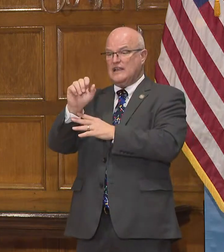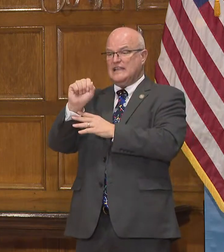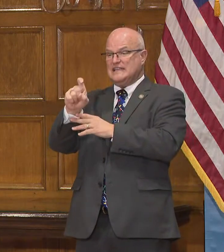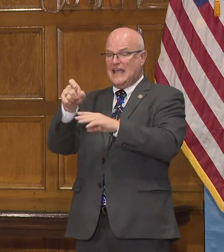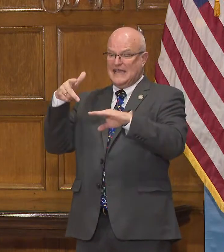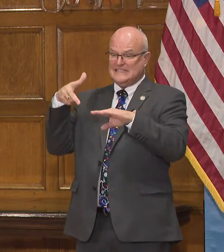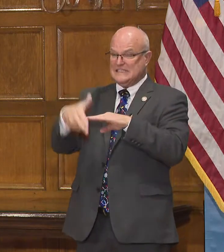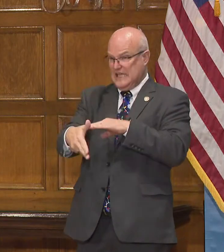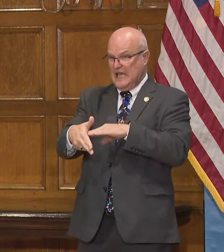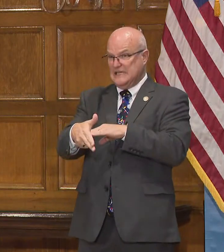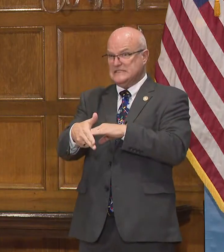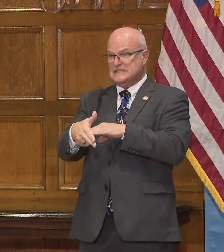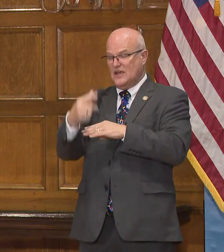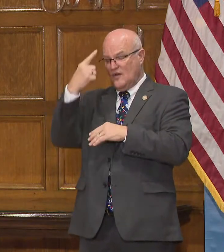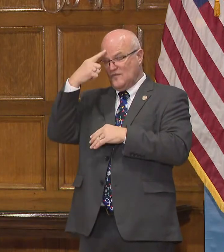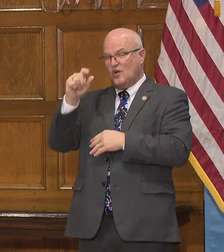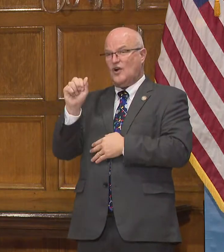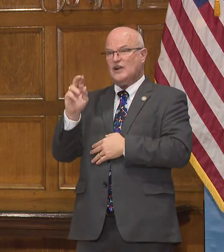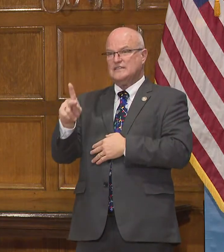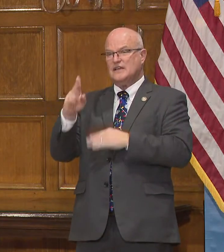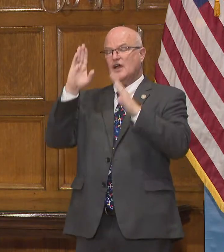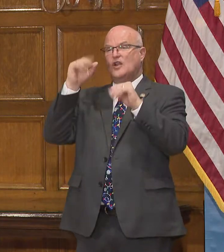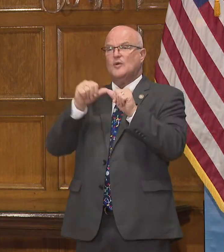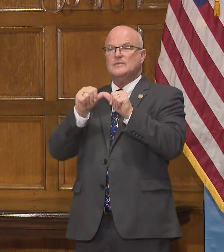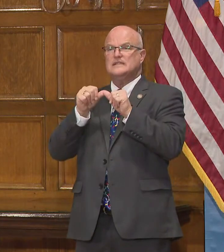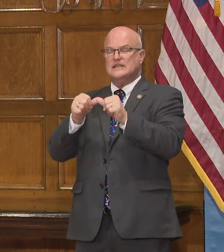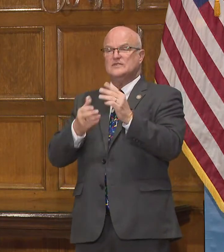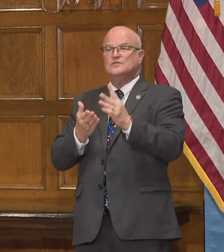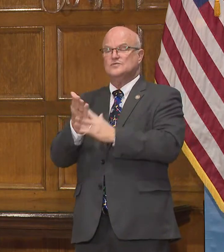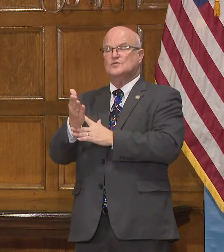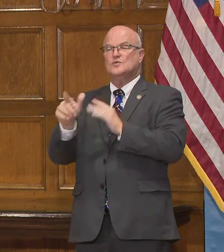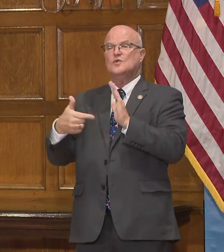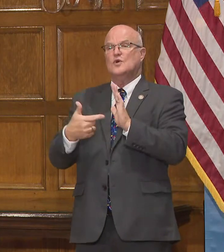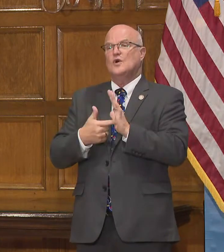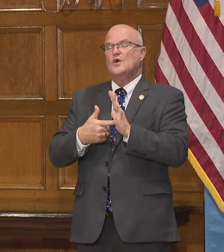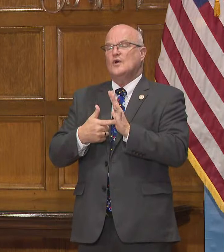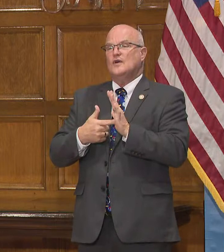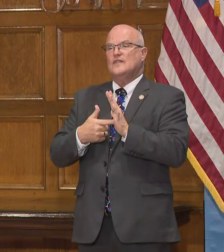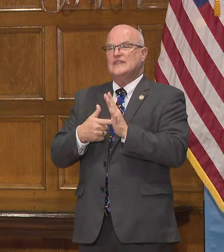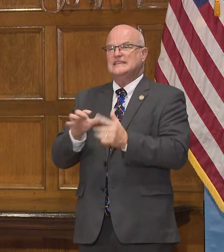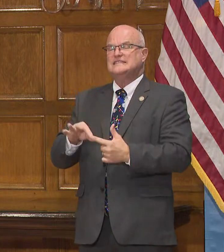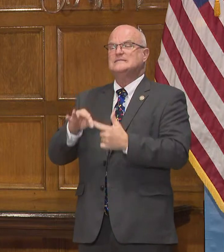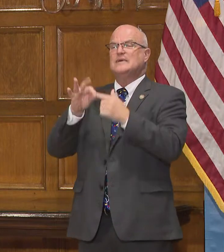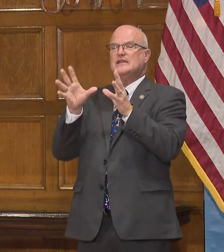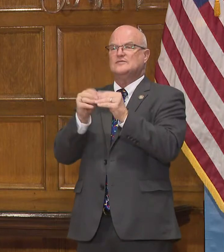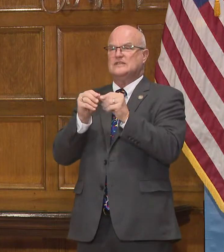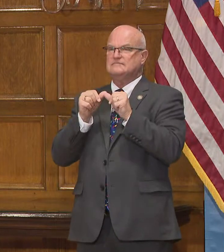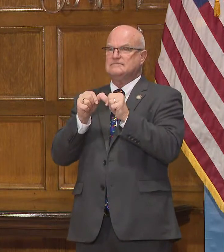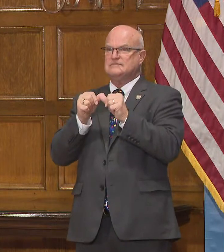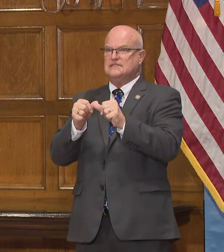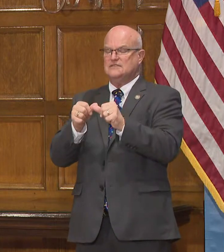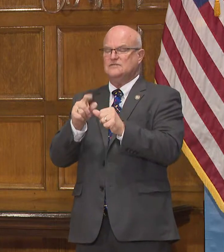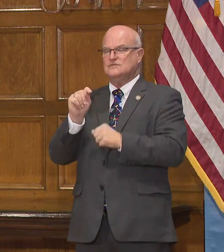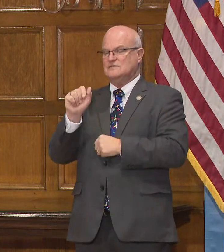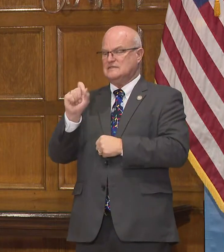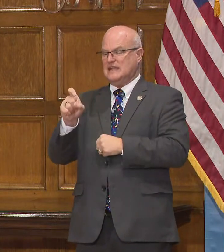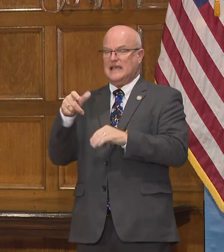cuts efforts. I hope that continues through the course of this special session. And I will say